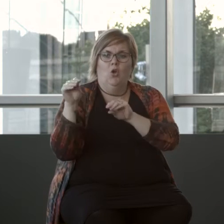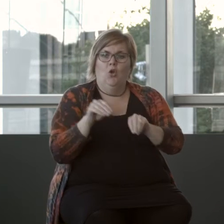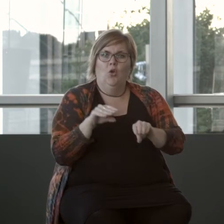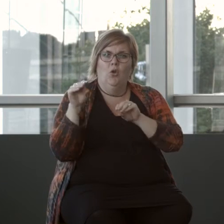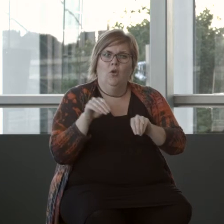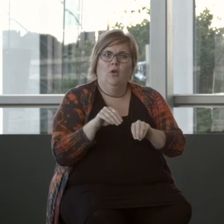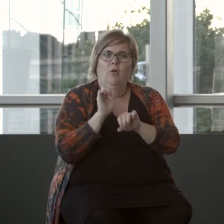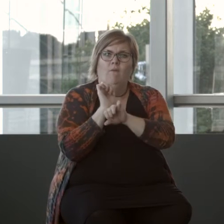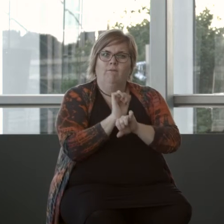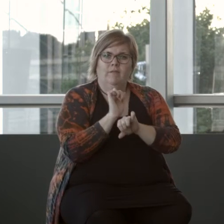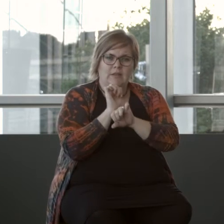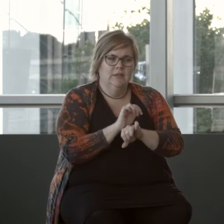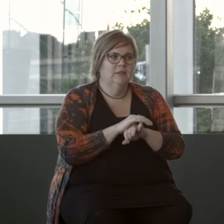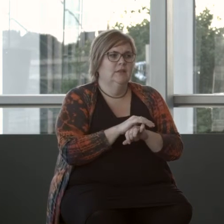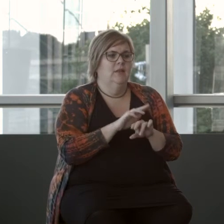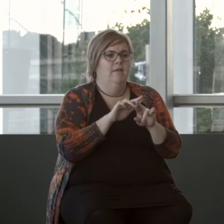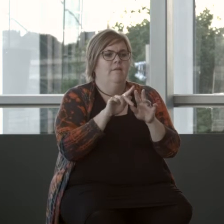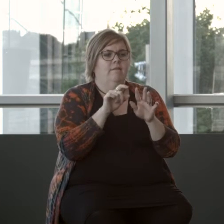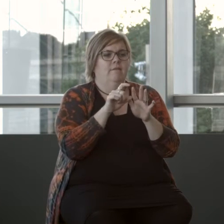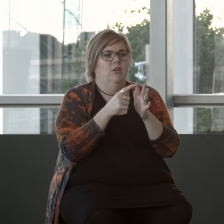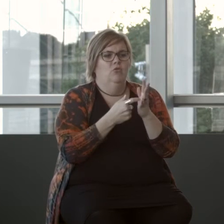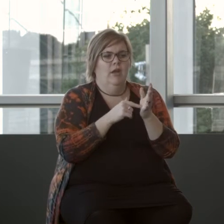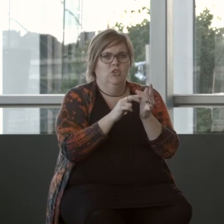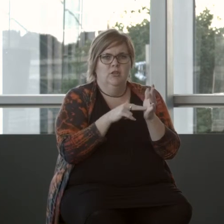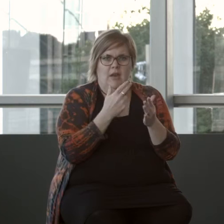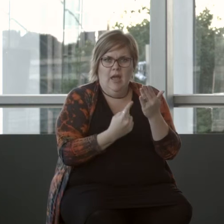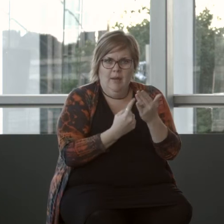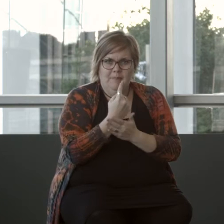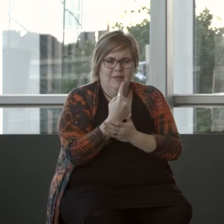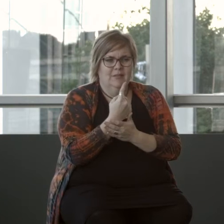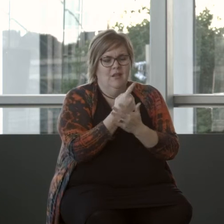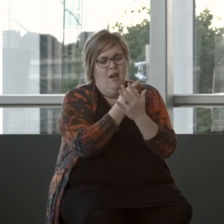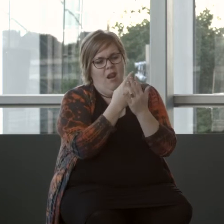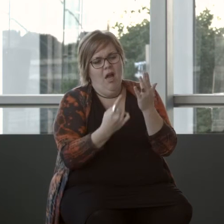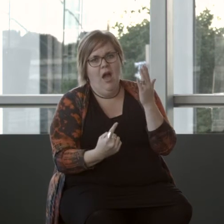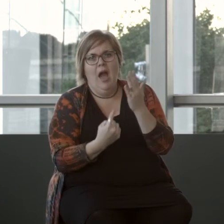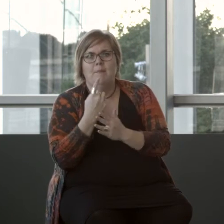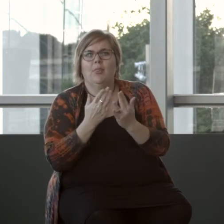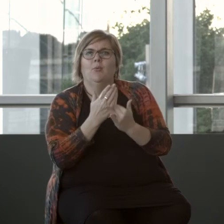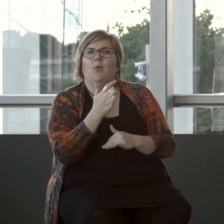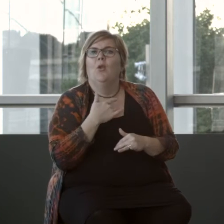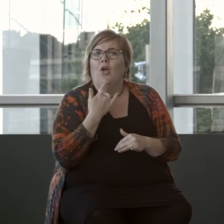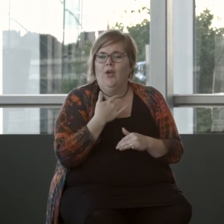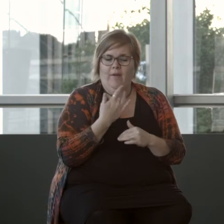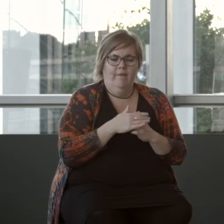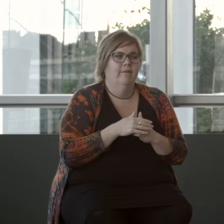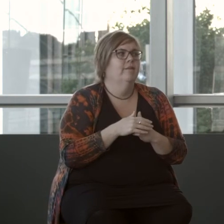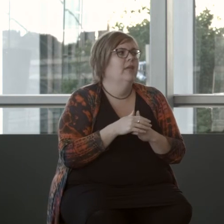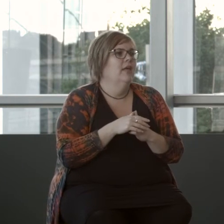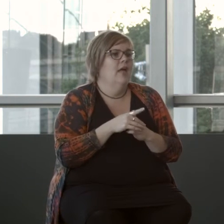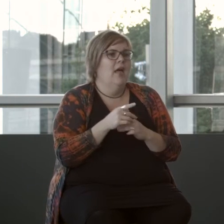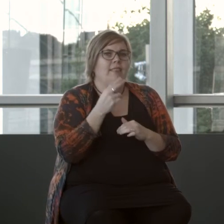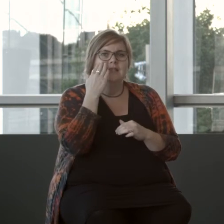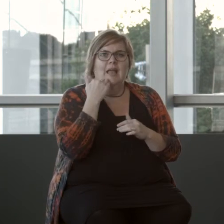these federation happened. The country federated. So all these amazing things happened. And this lady was in her